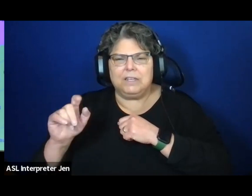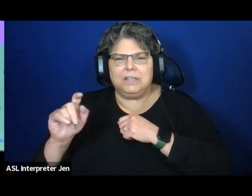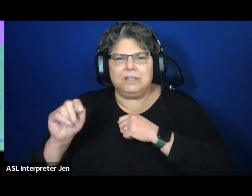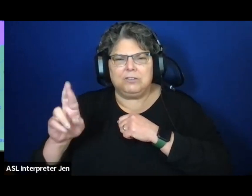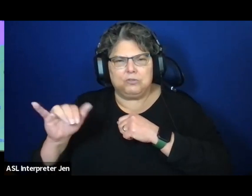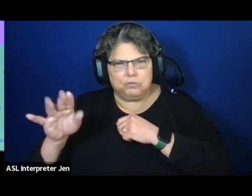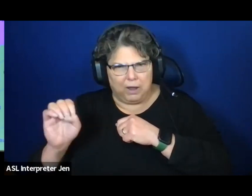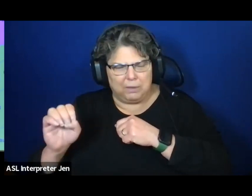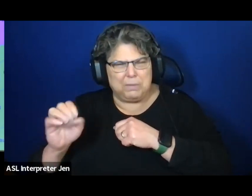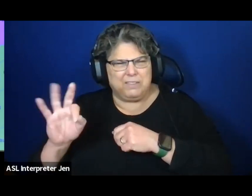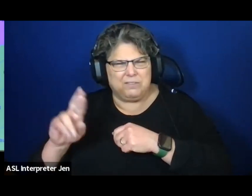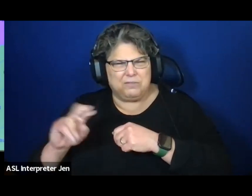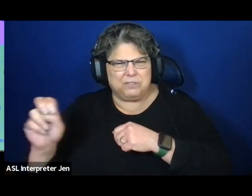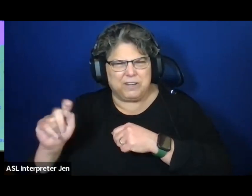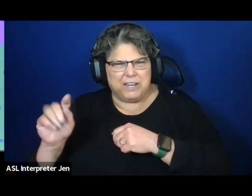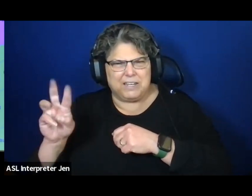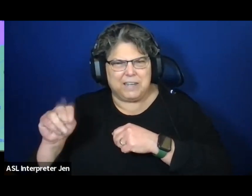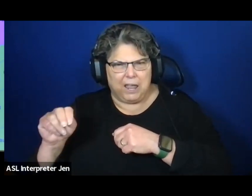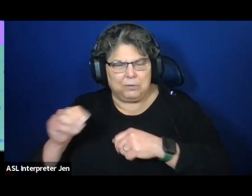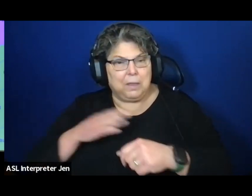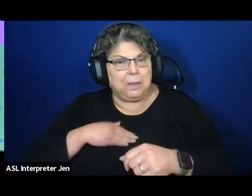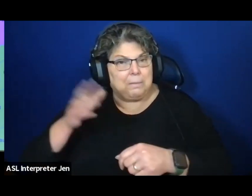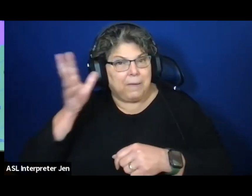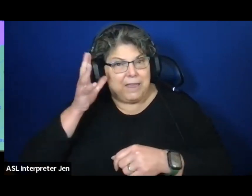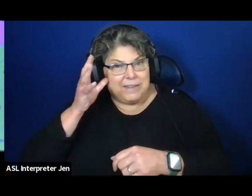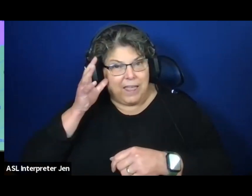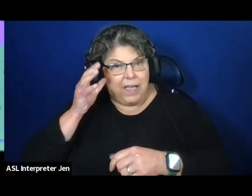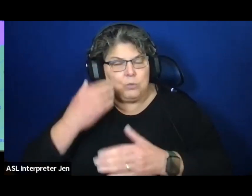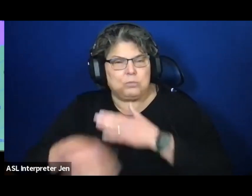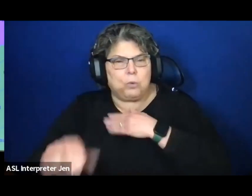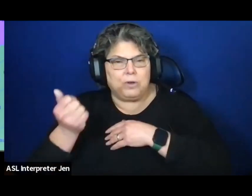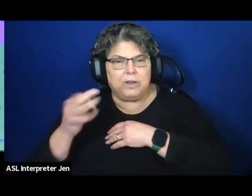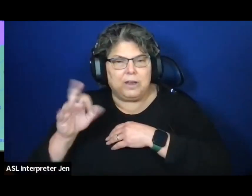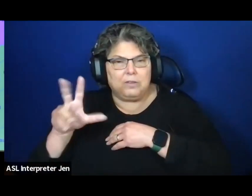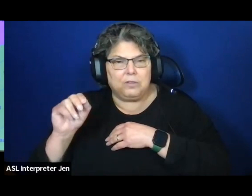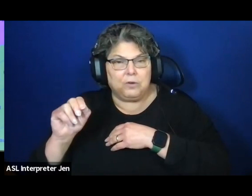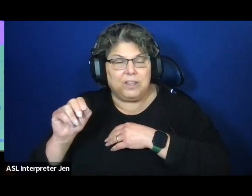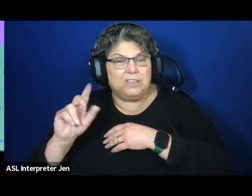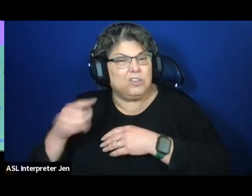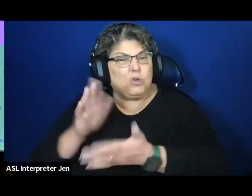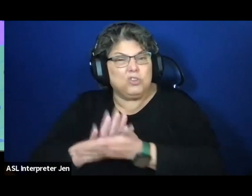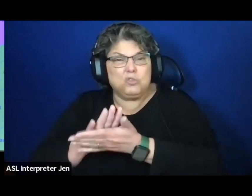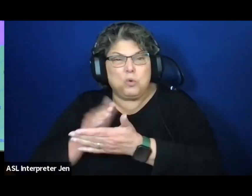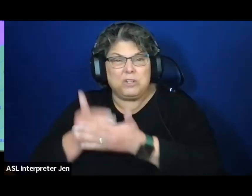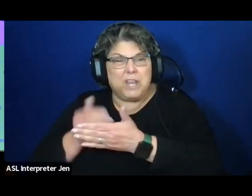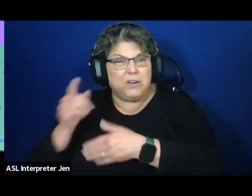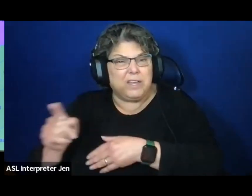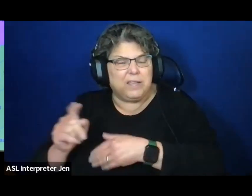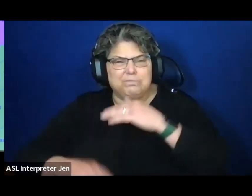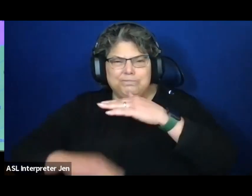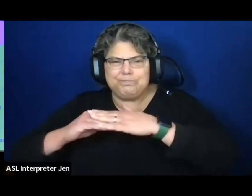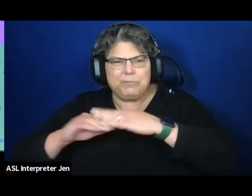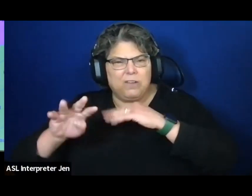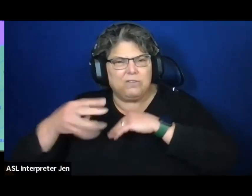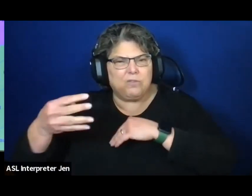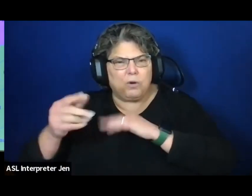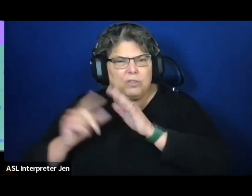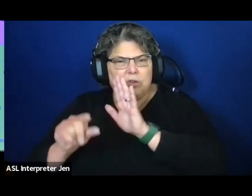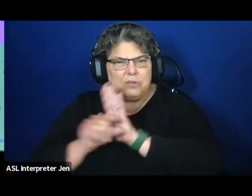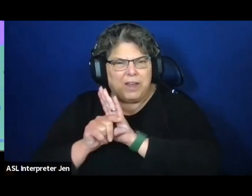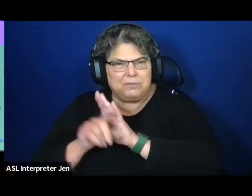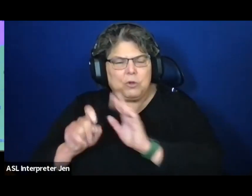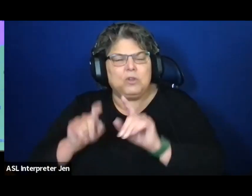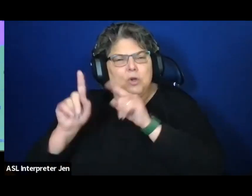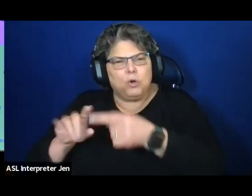born in 1930. So the only school that was in his neighborhood only went to the 4th grade. So he had to come to Freetown to go to